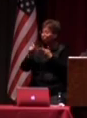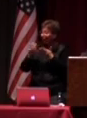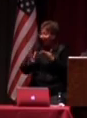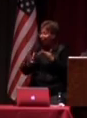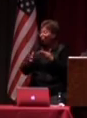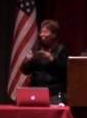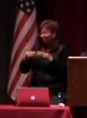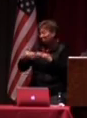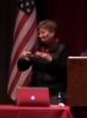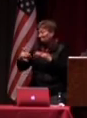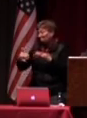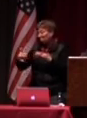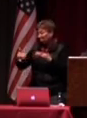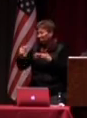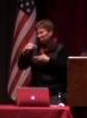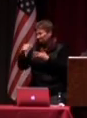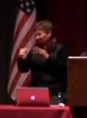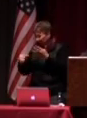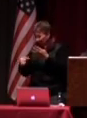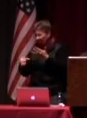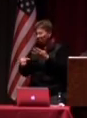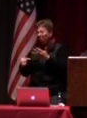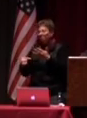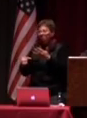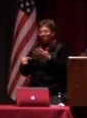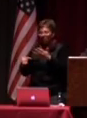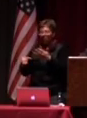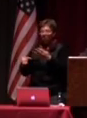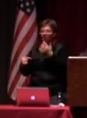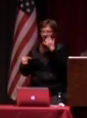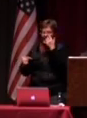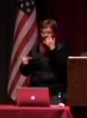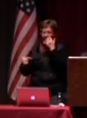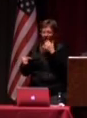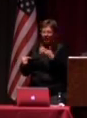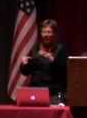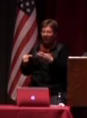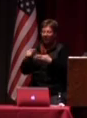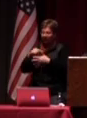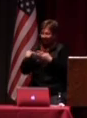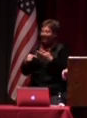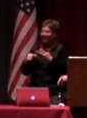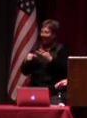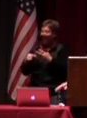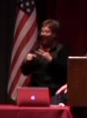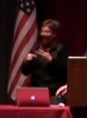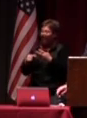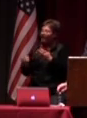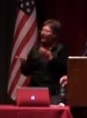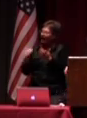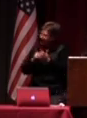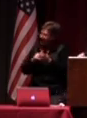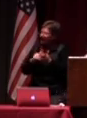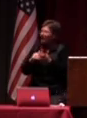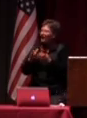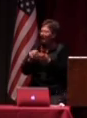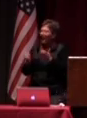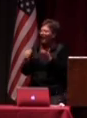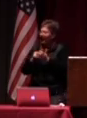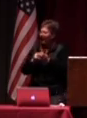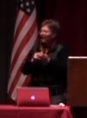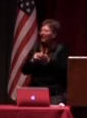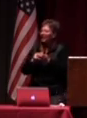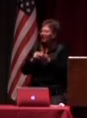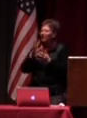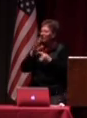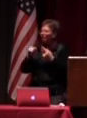Chateaubriand, Balzac, Stendhal, Victor Hugo, to name just some of the greatest of them, would come back again and again to the irresistible